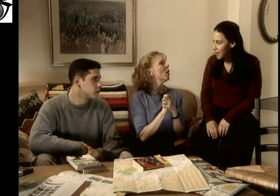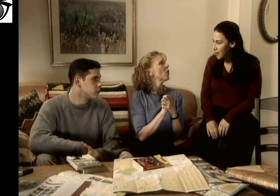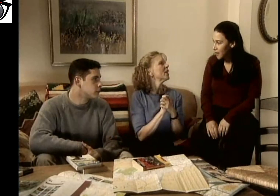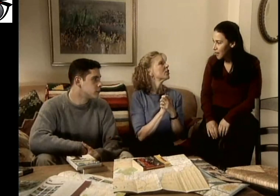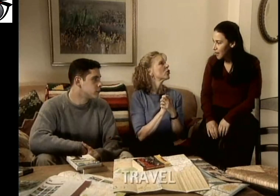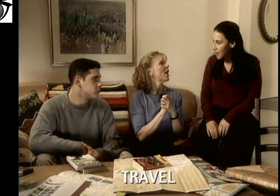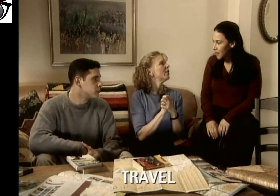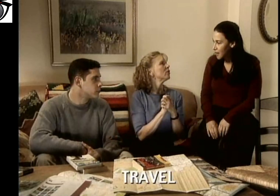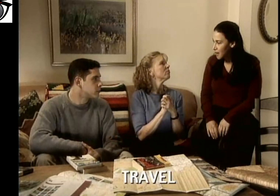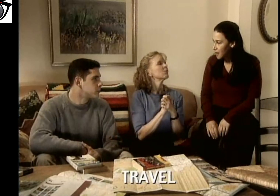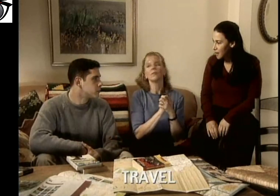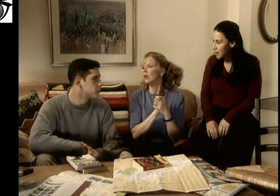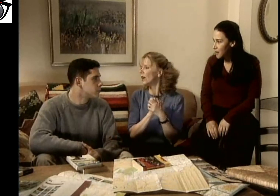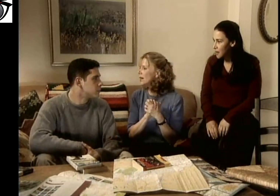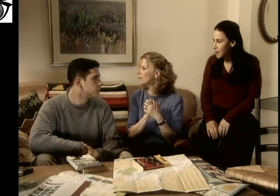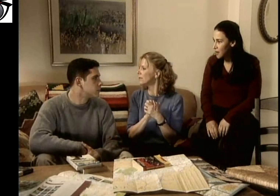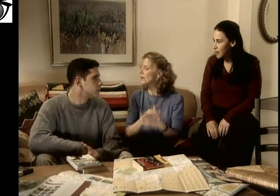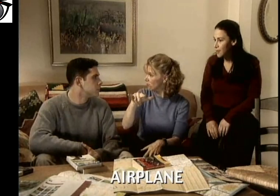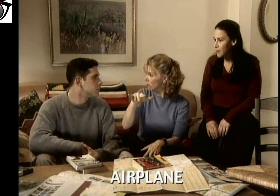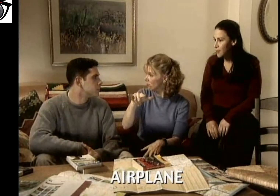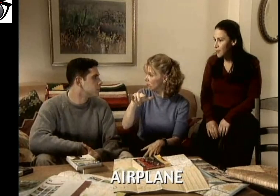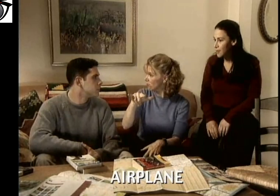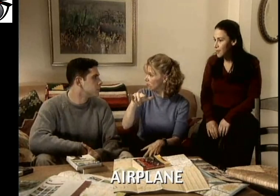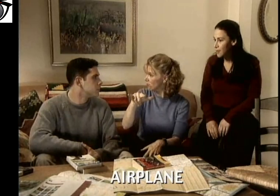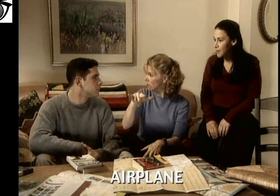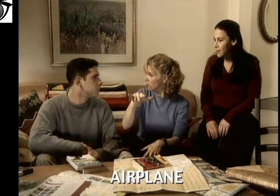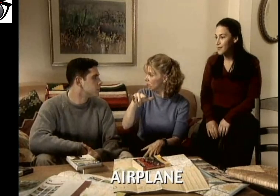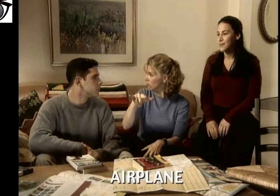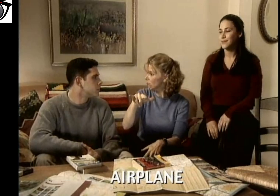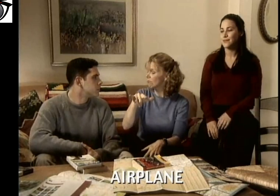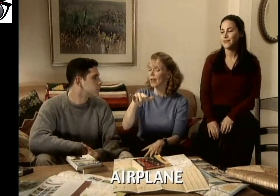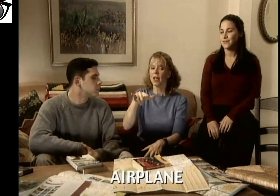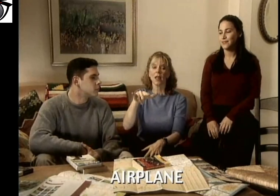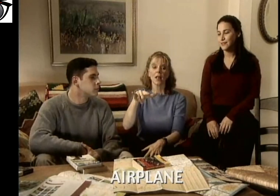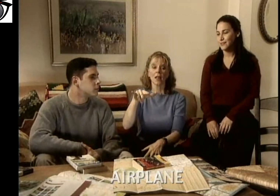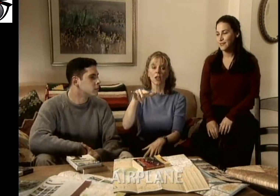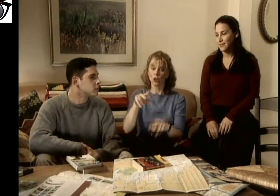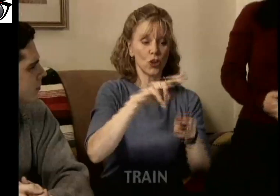let's talk about ways to travel. All right? Airplane,